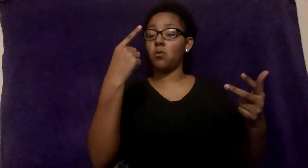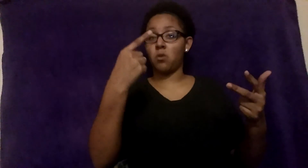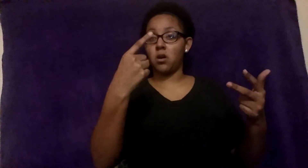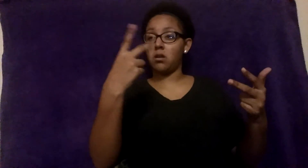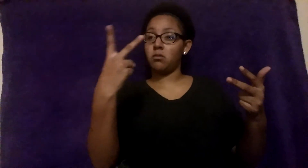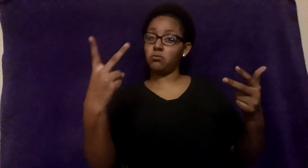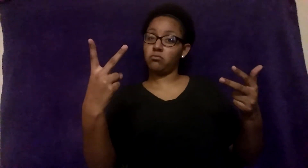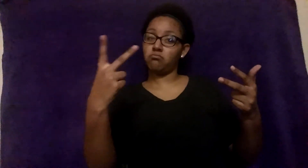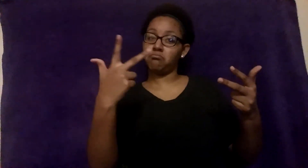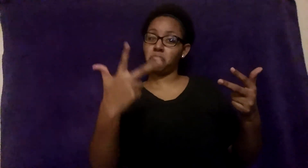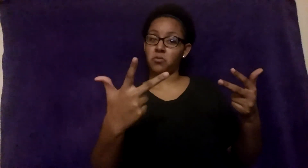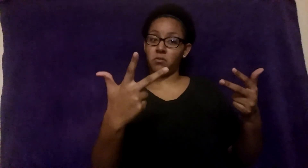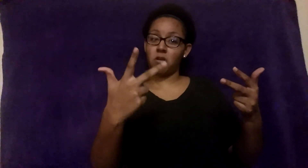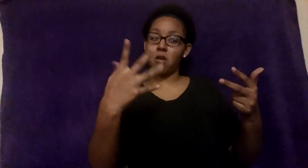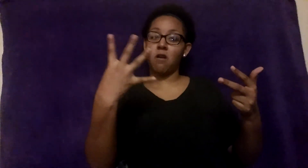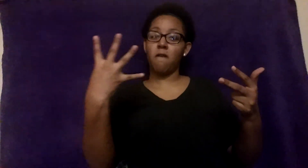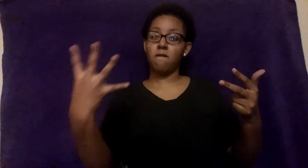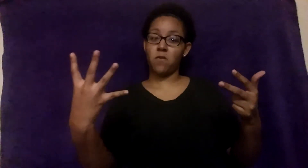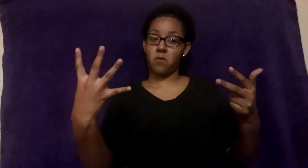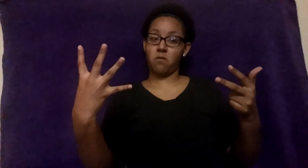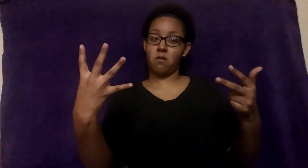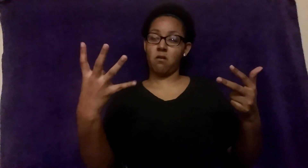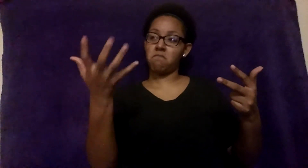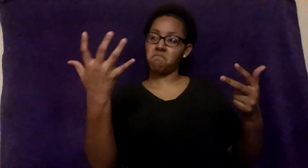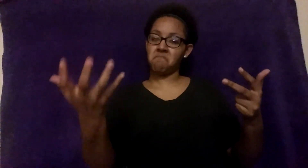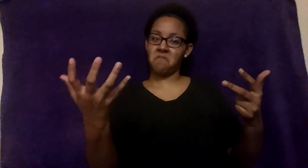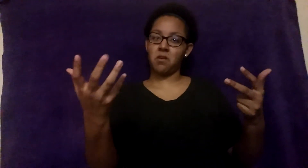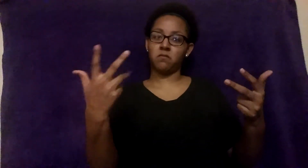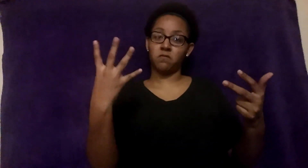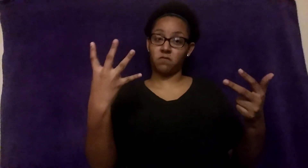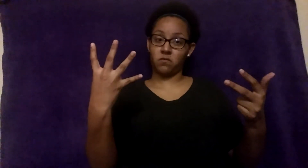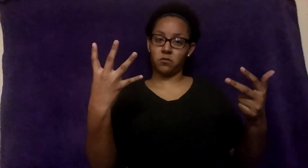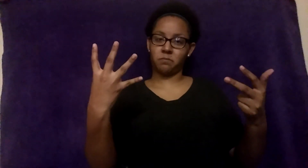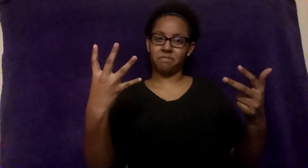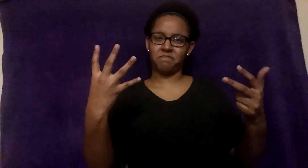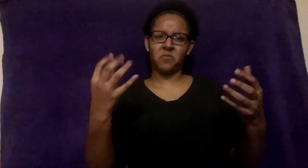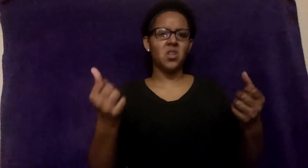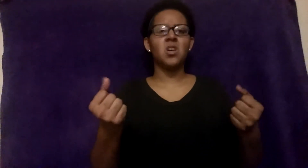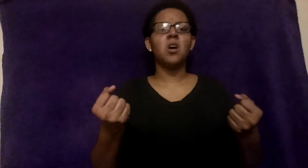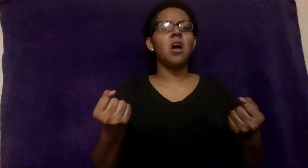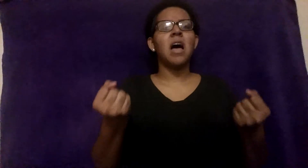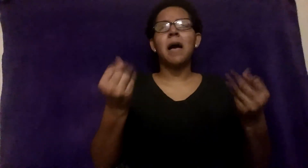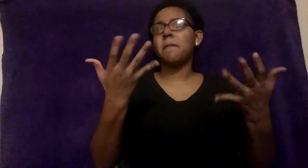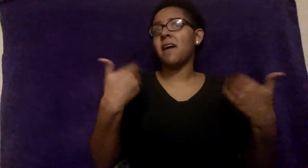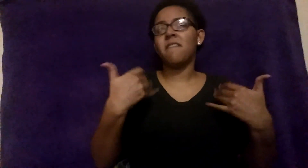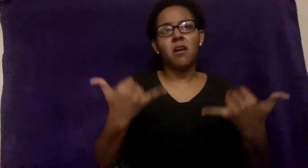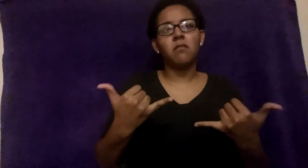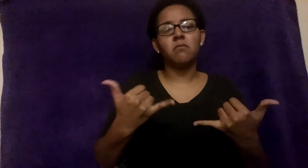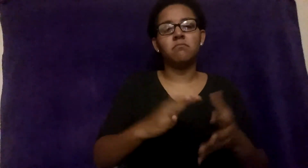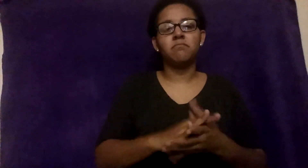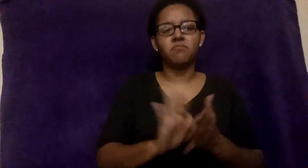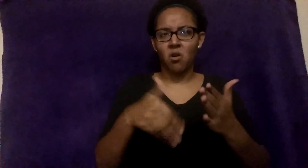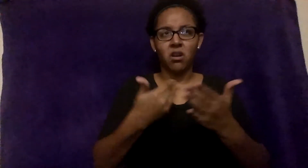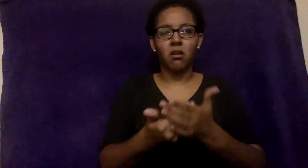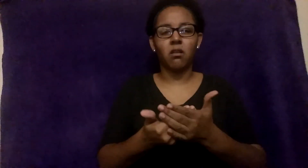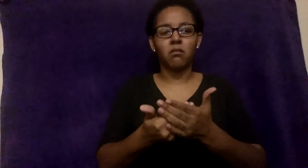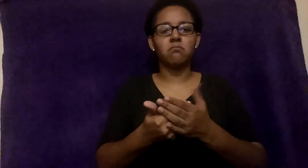2, 3, 4. So how many total avocados do I have now? That's